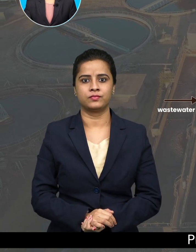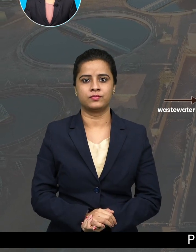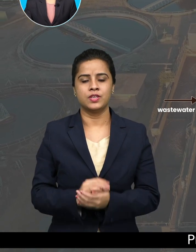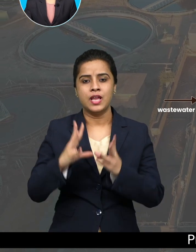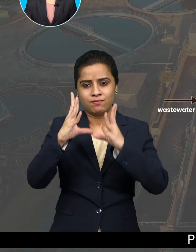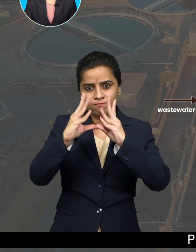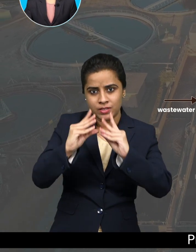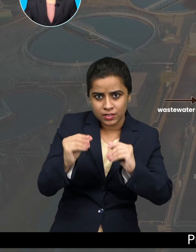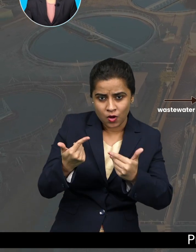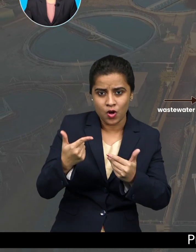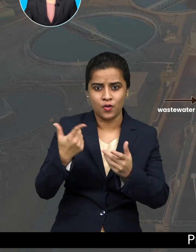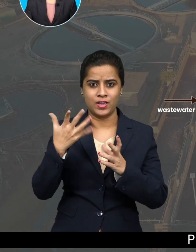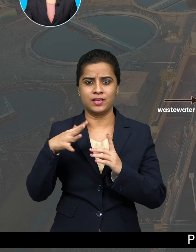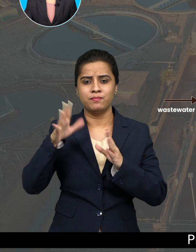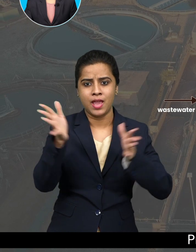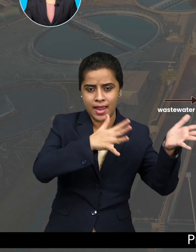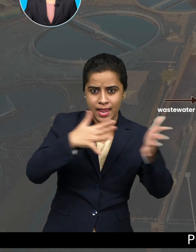aeration,